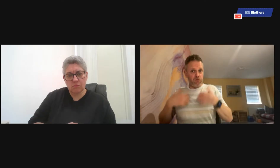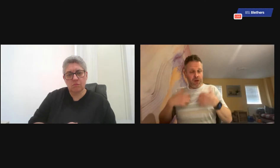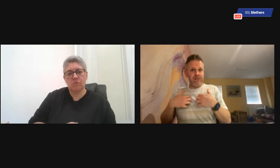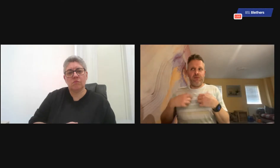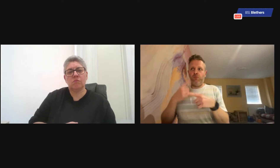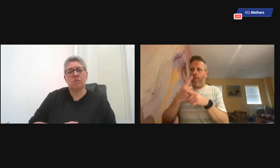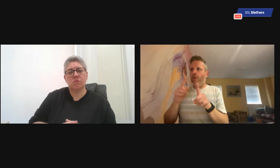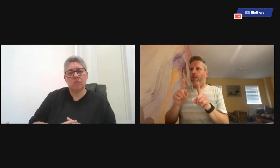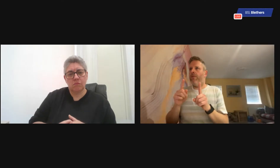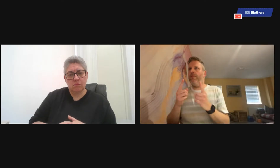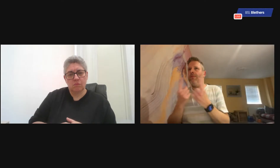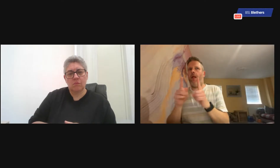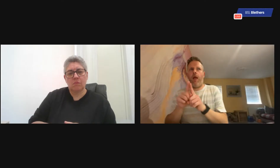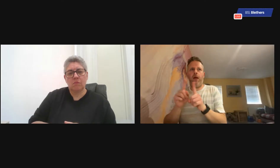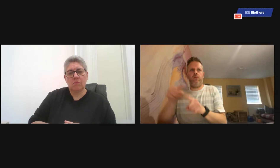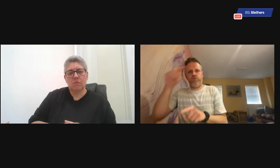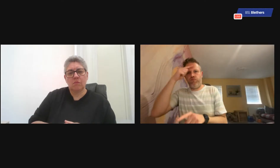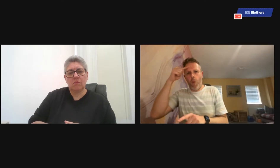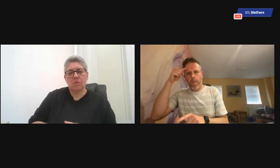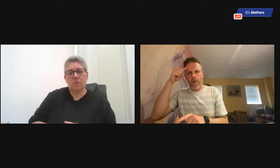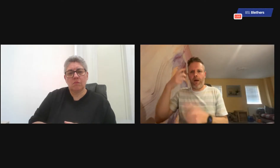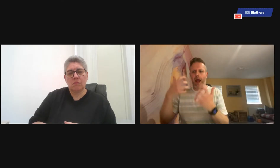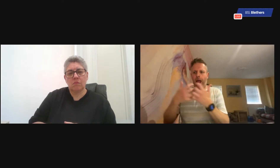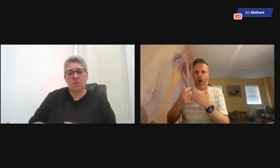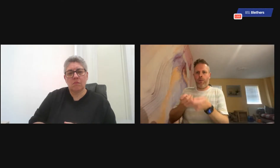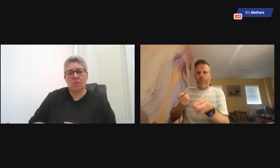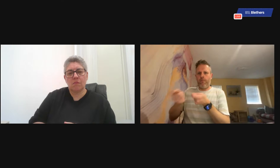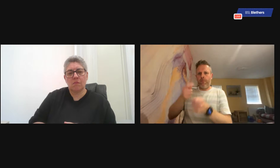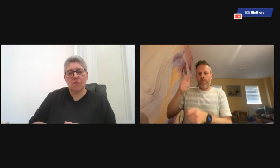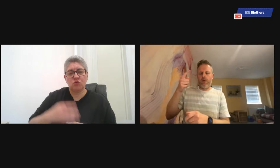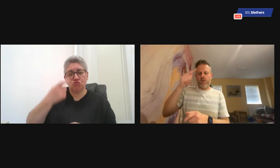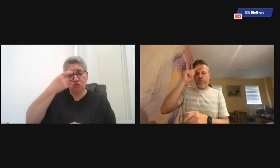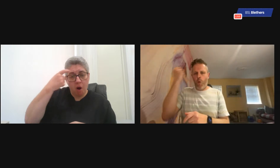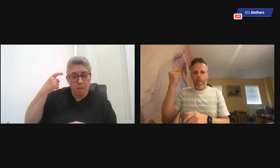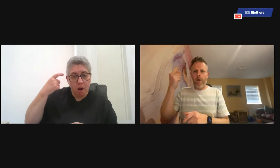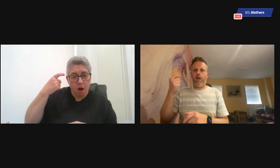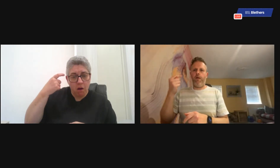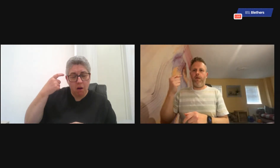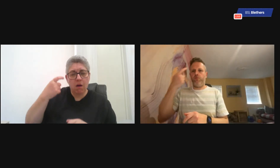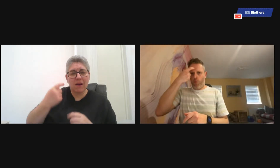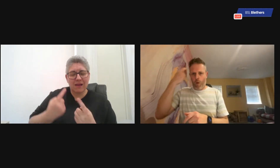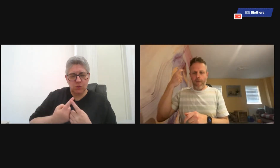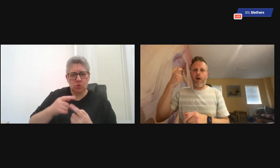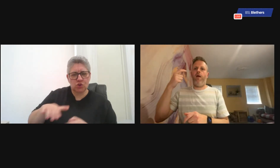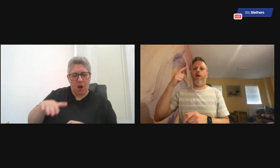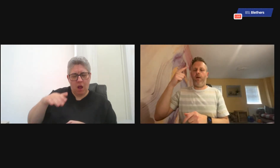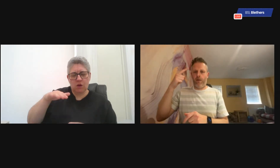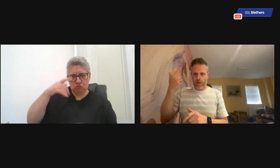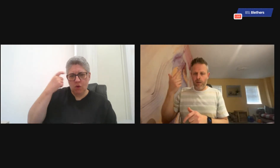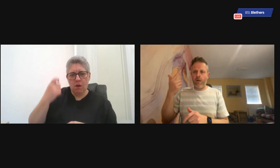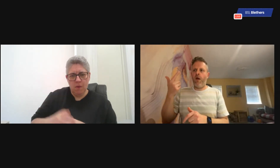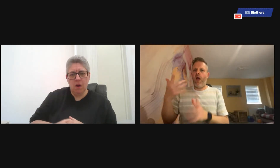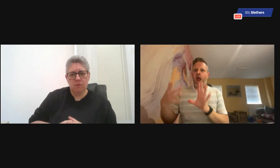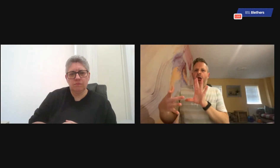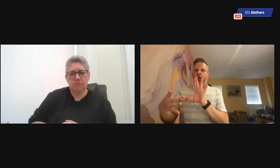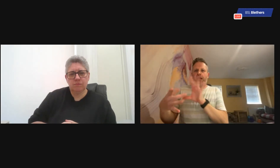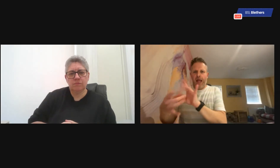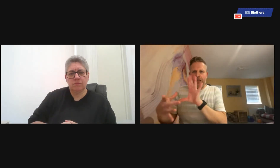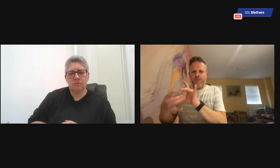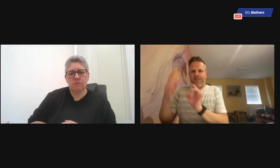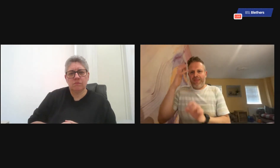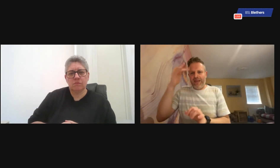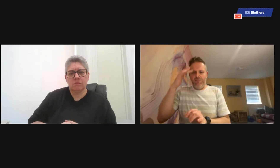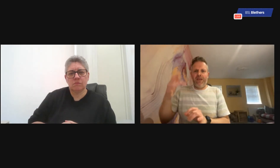have 2 interpreters, which was great. It was really interesting. We talked about trauma, for example. Oh,